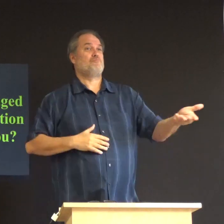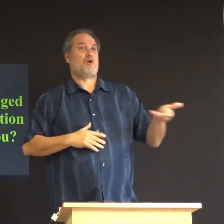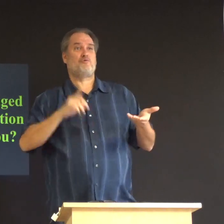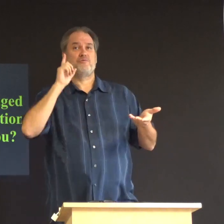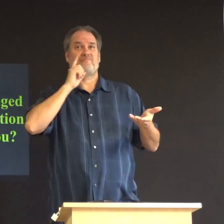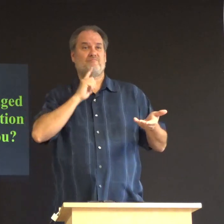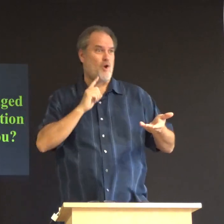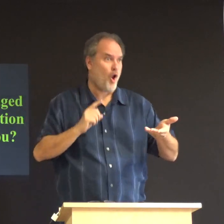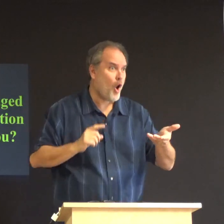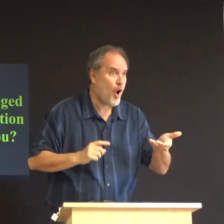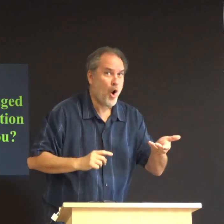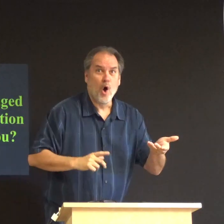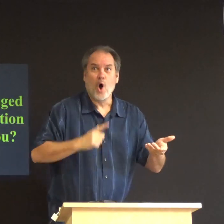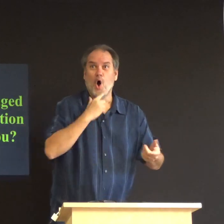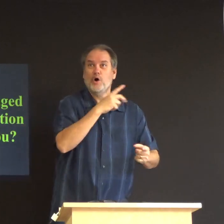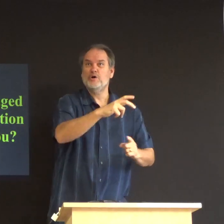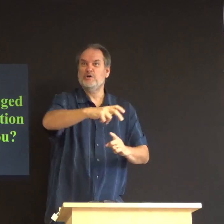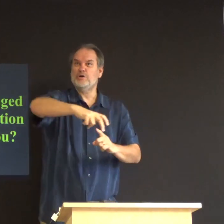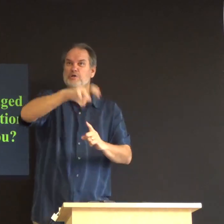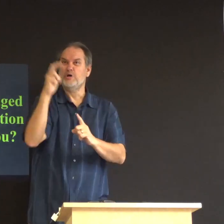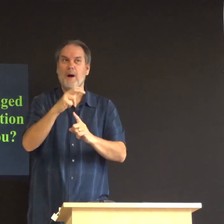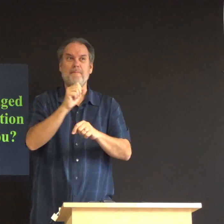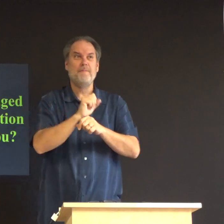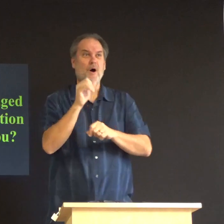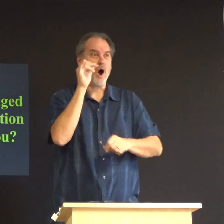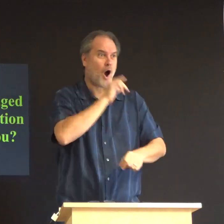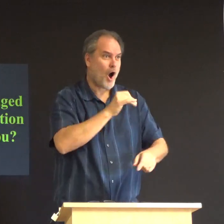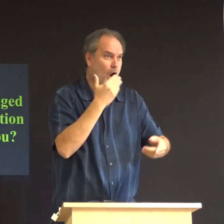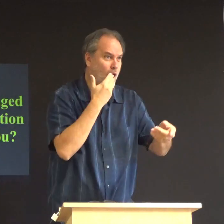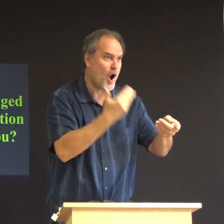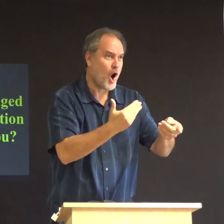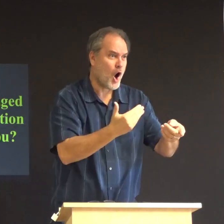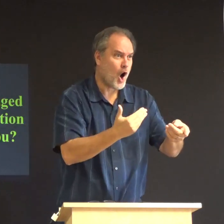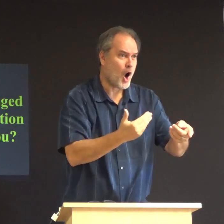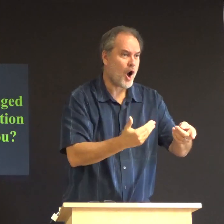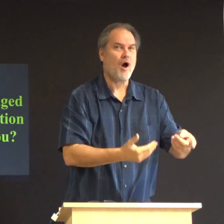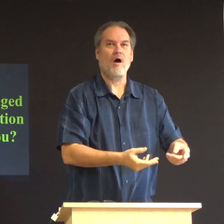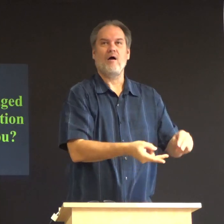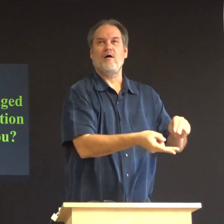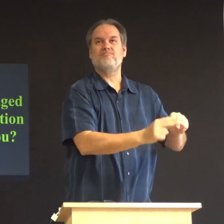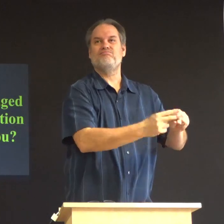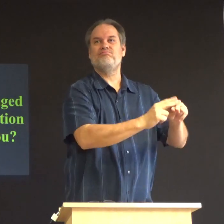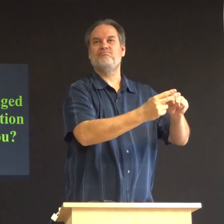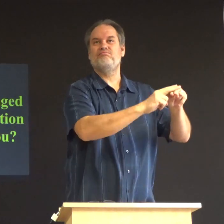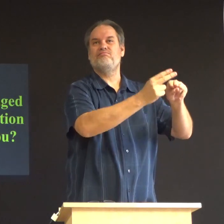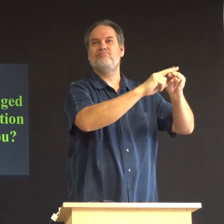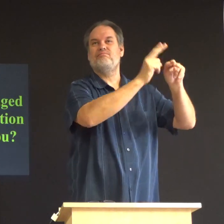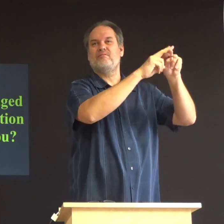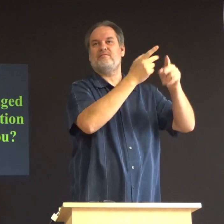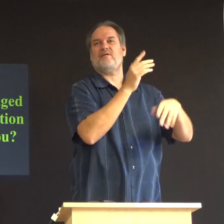A long time ago, they hired a deaf person. They realized they were wonderful workers and they would